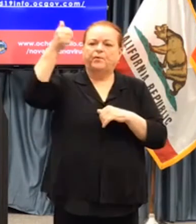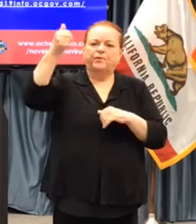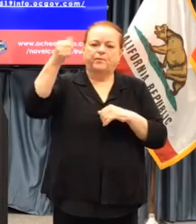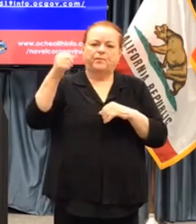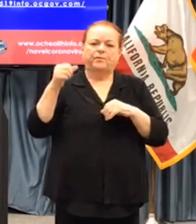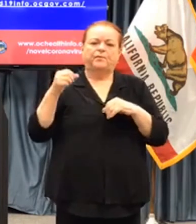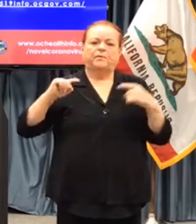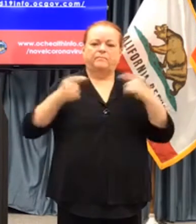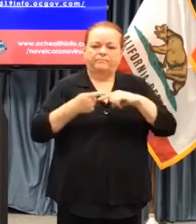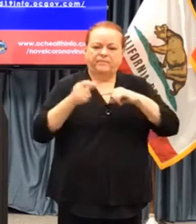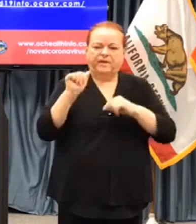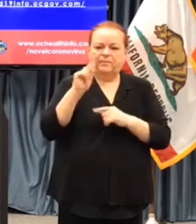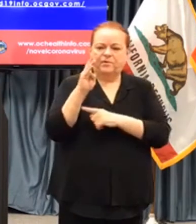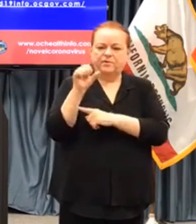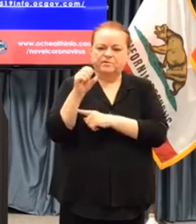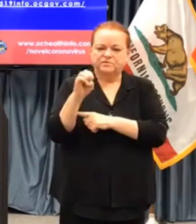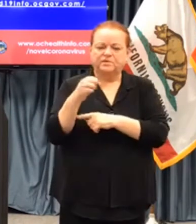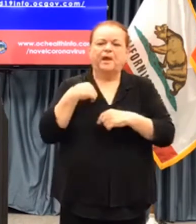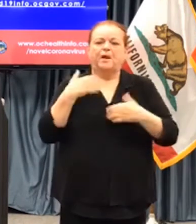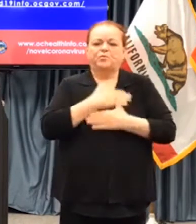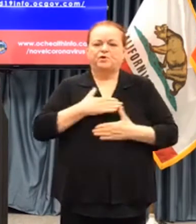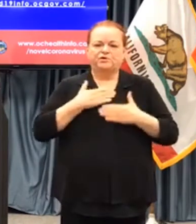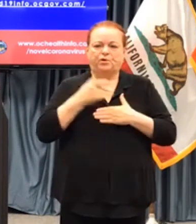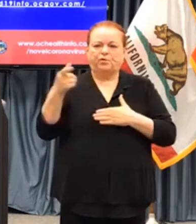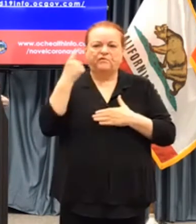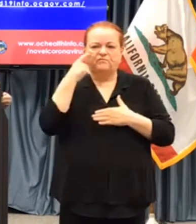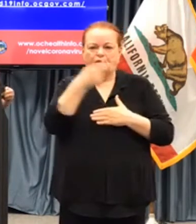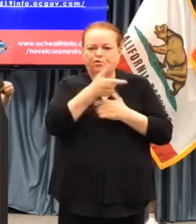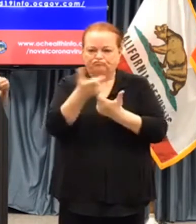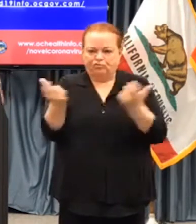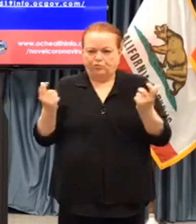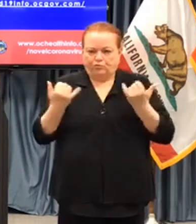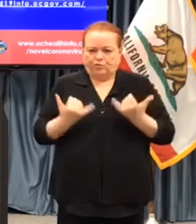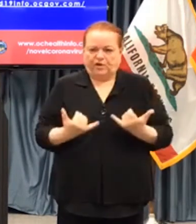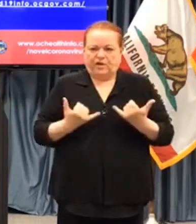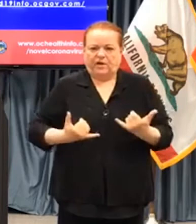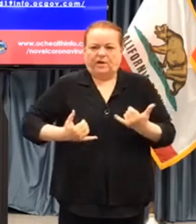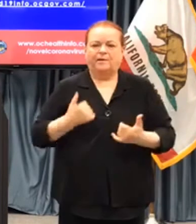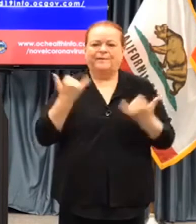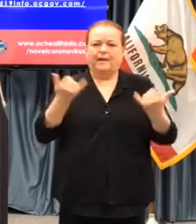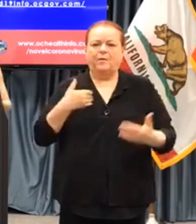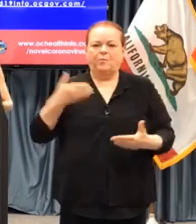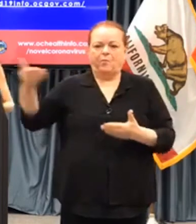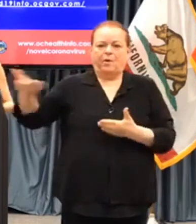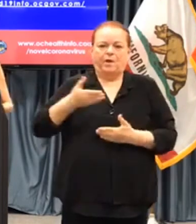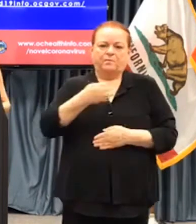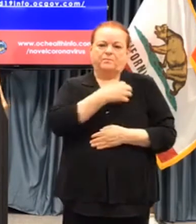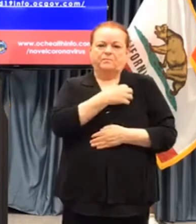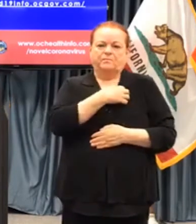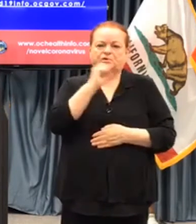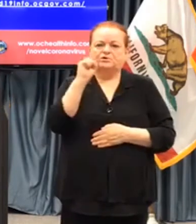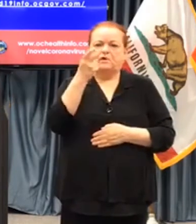appreciate you all joining us today and would welcome Sheriff Don Barnes.